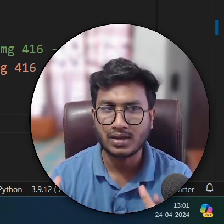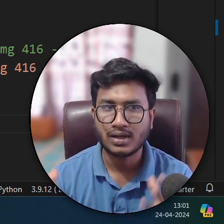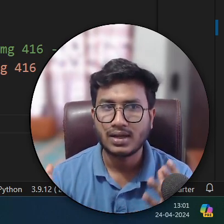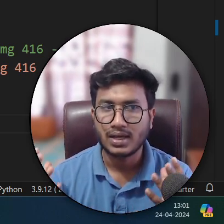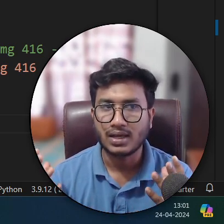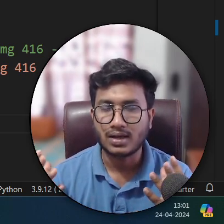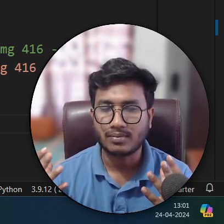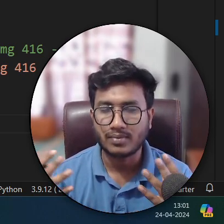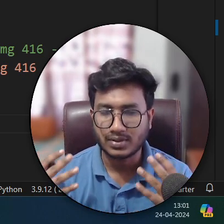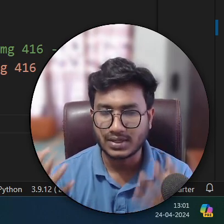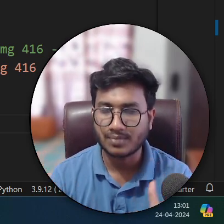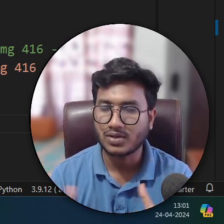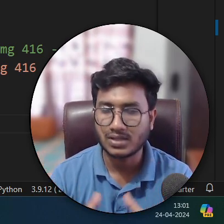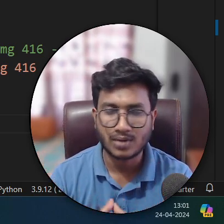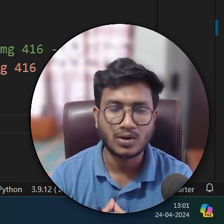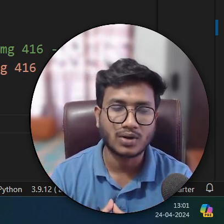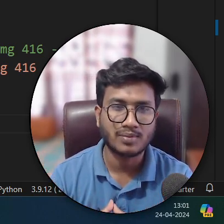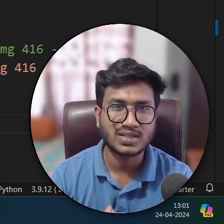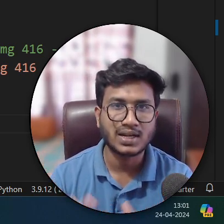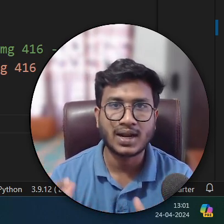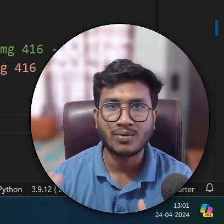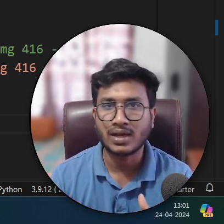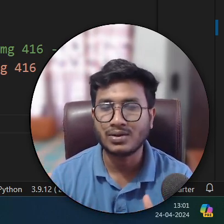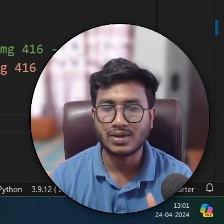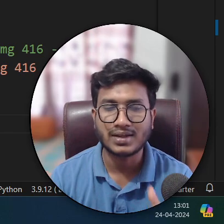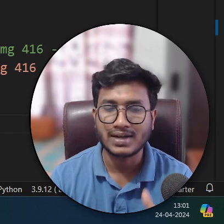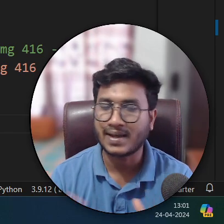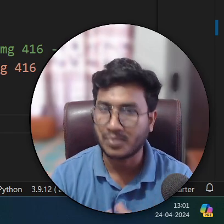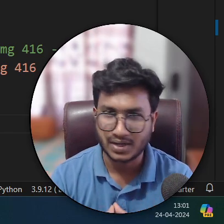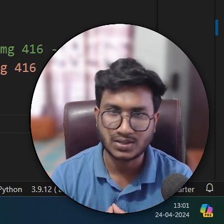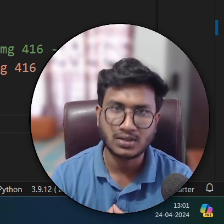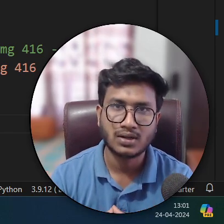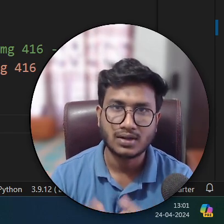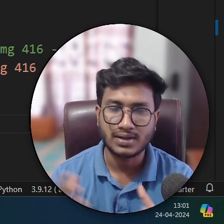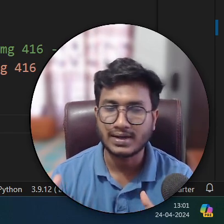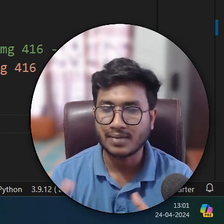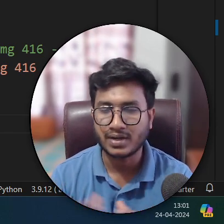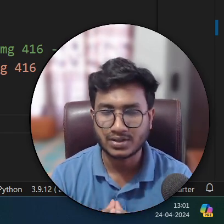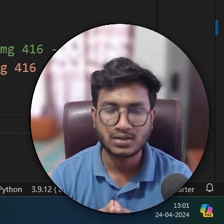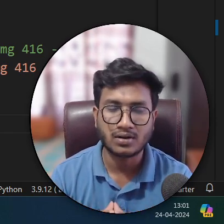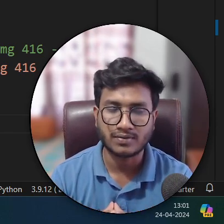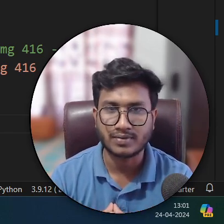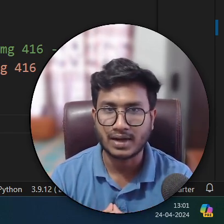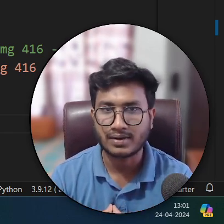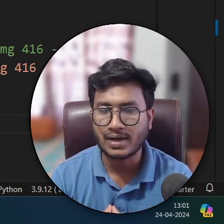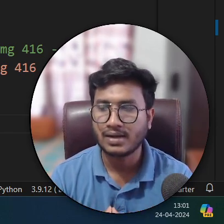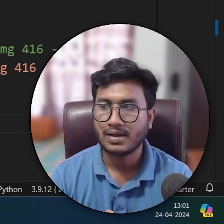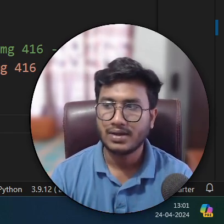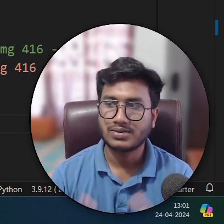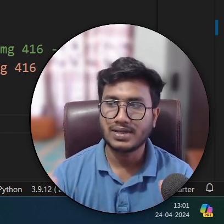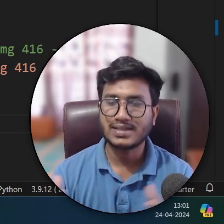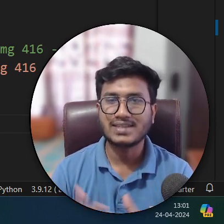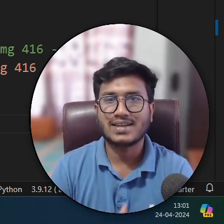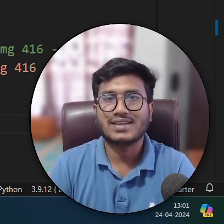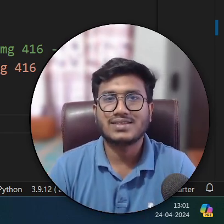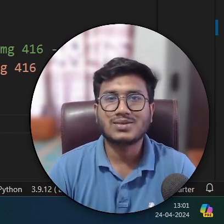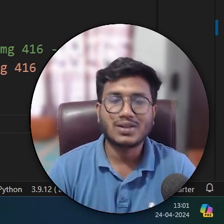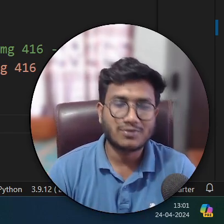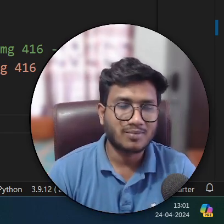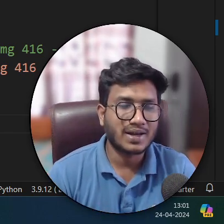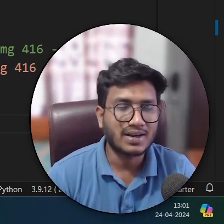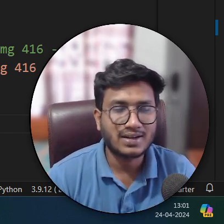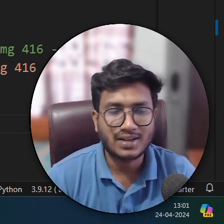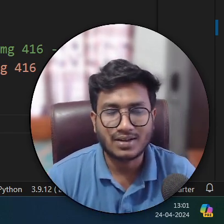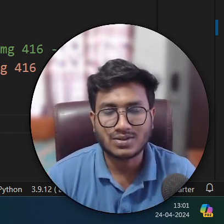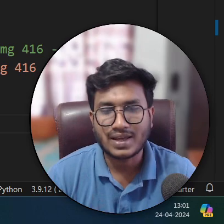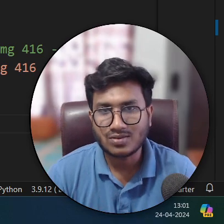and how we can set up also in our local machine, and how we can do the real-time prediction, real-time detection on top of that, right? So yes, guys, this is